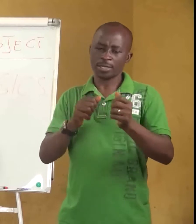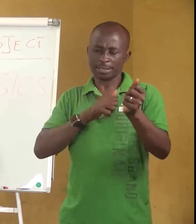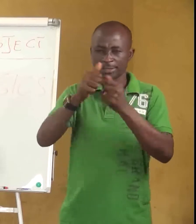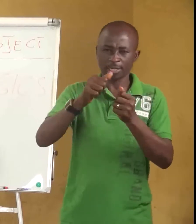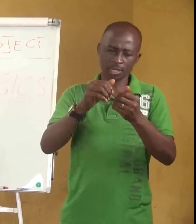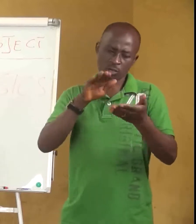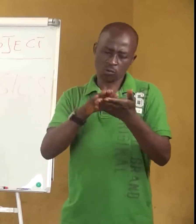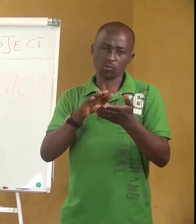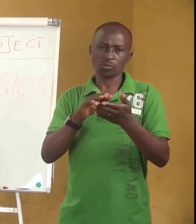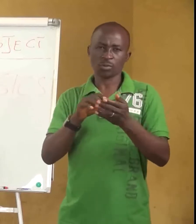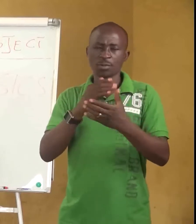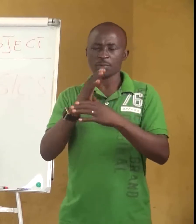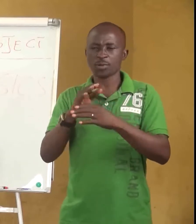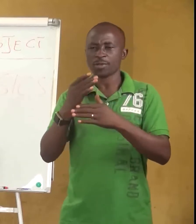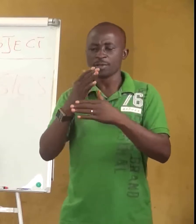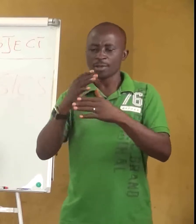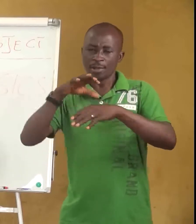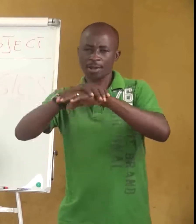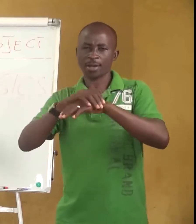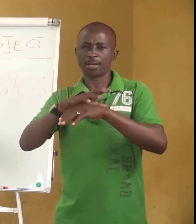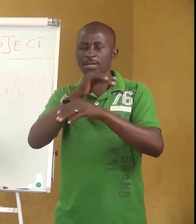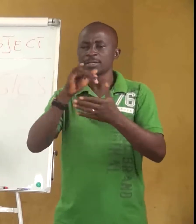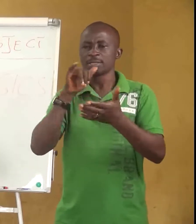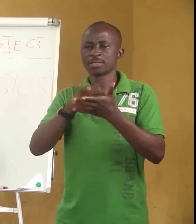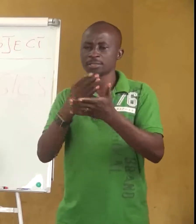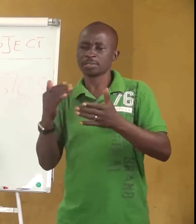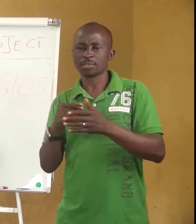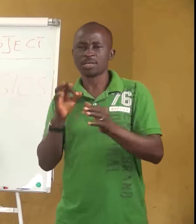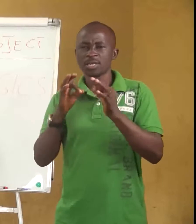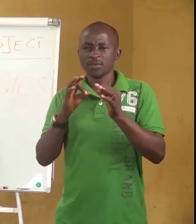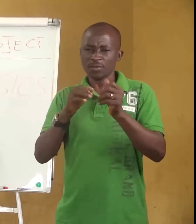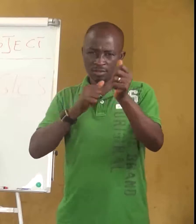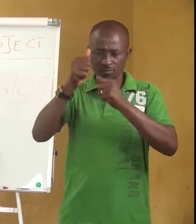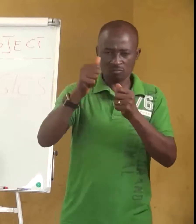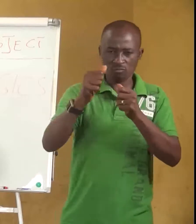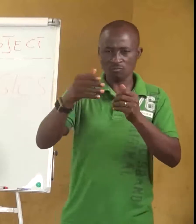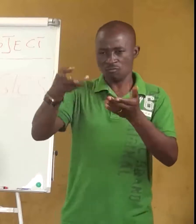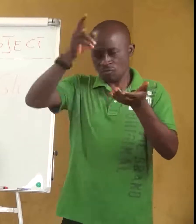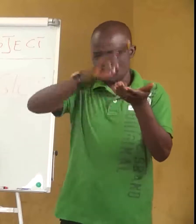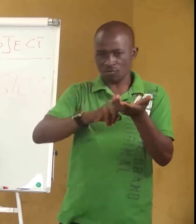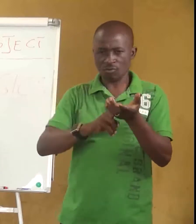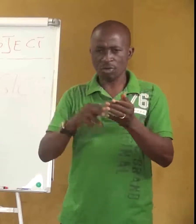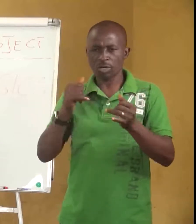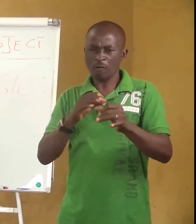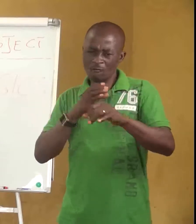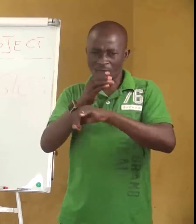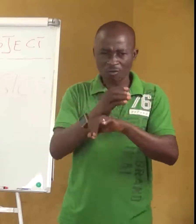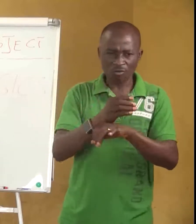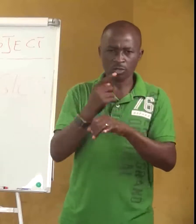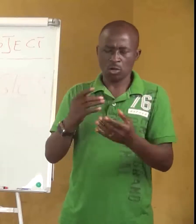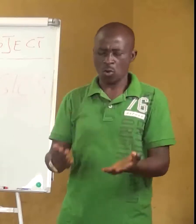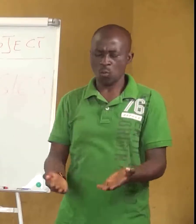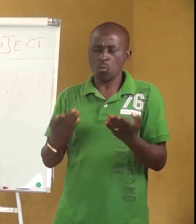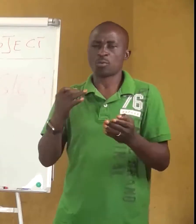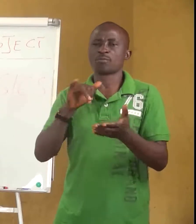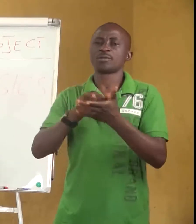and that object. But if the distance increases, the force which by implication, the weight of that